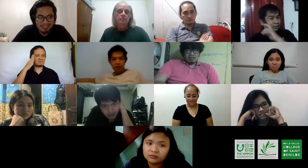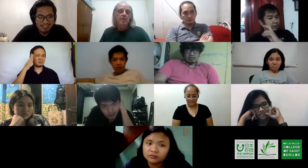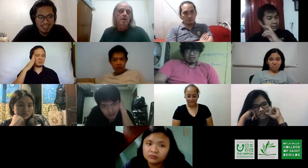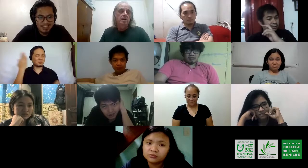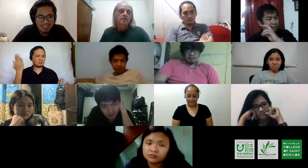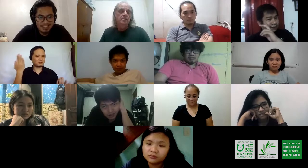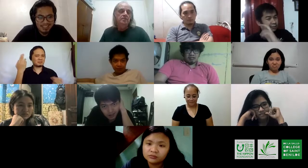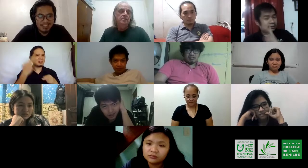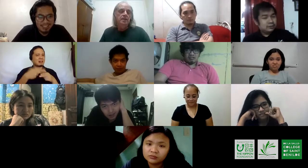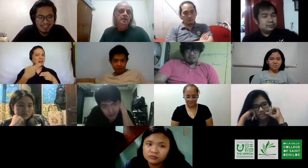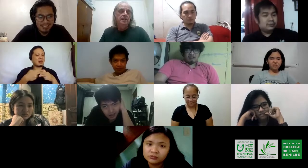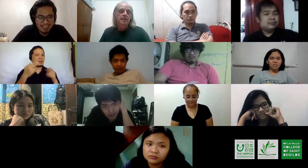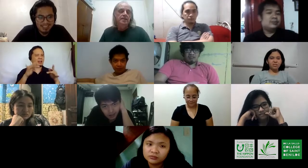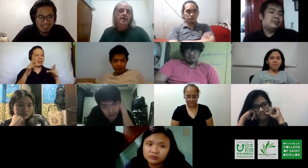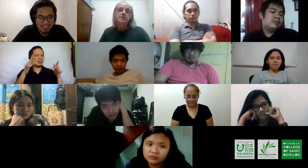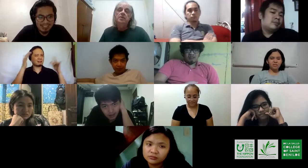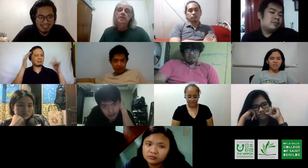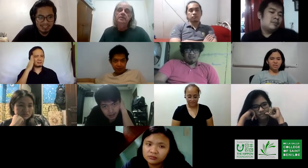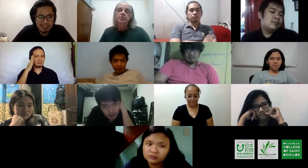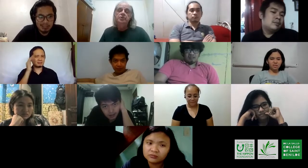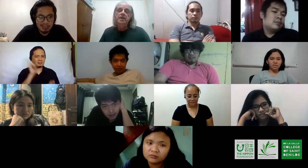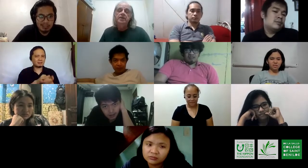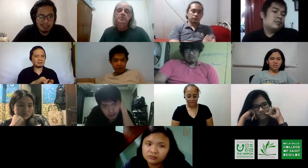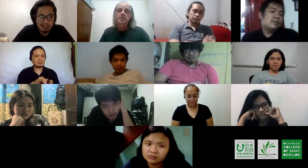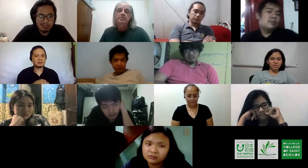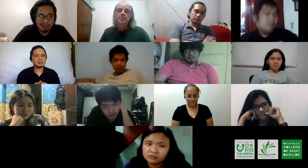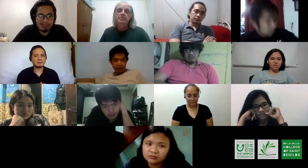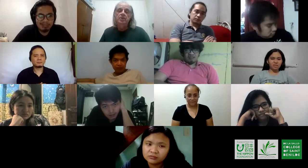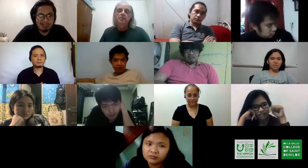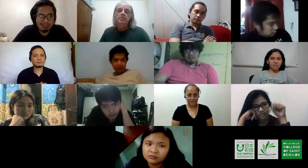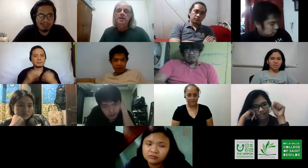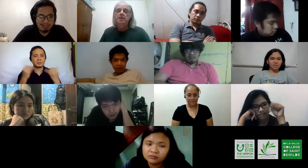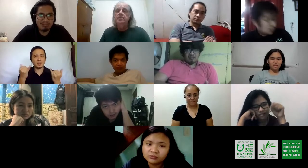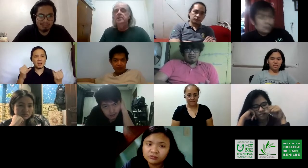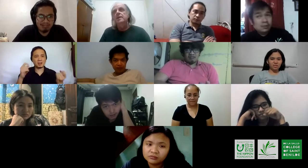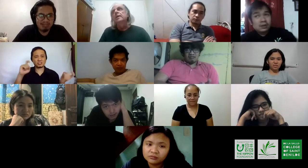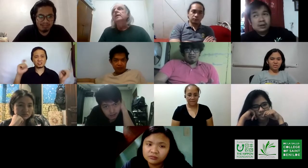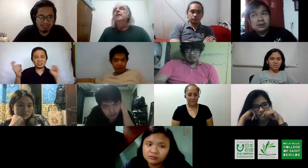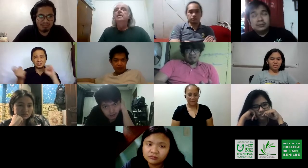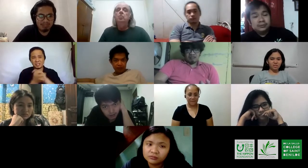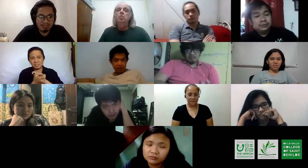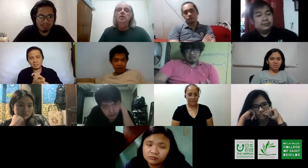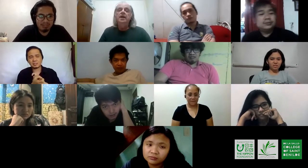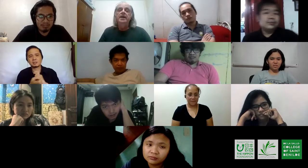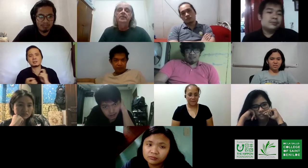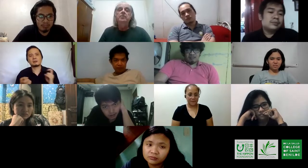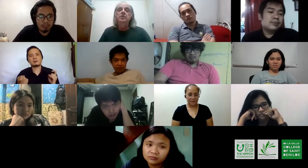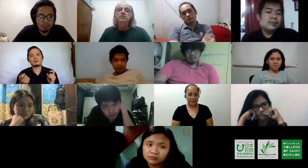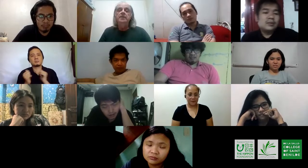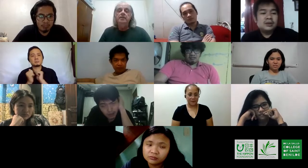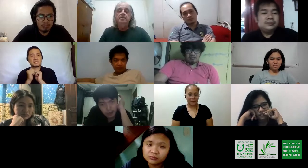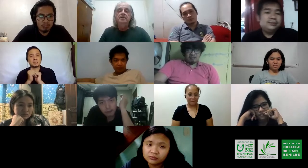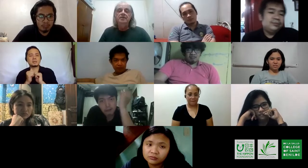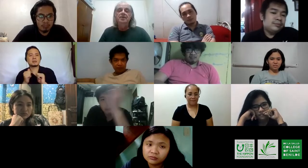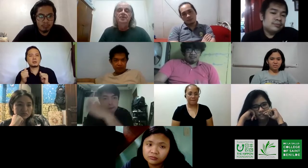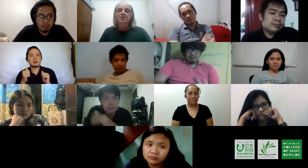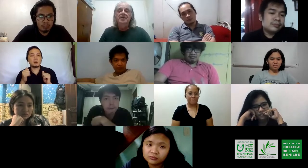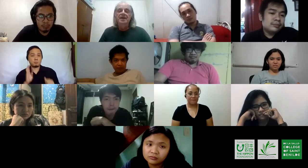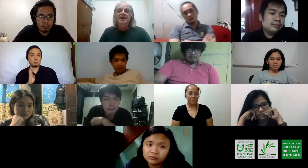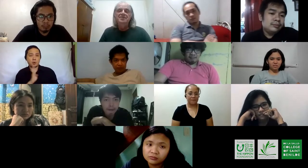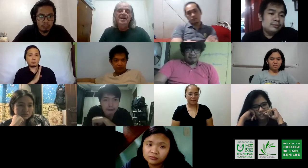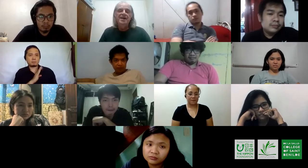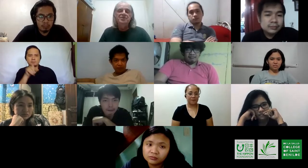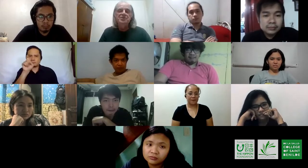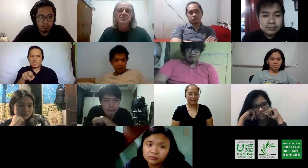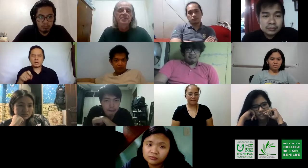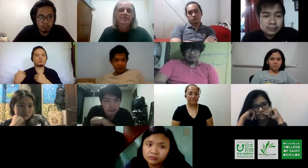So that's starting to change, and people are becoming more accountable that, you know,